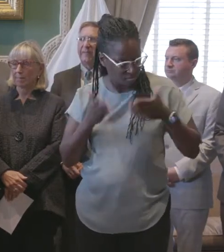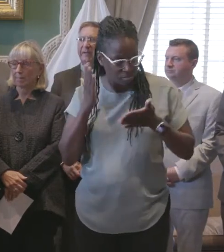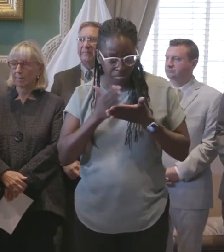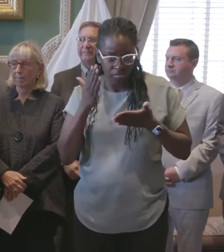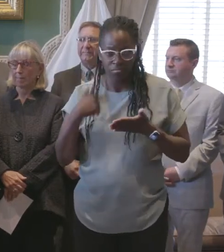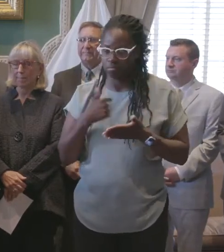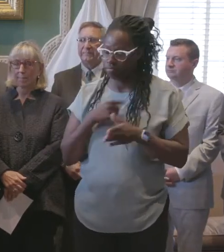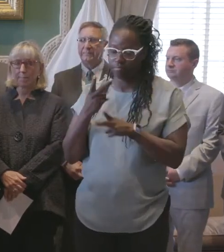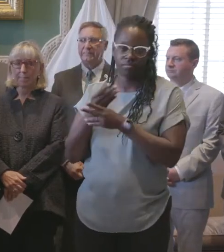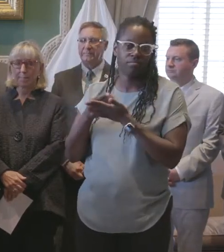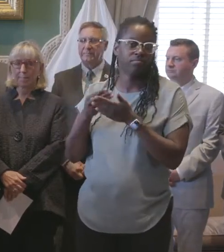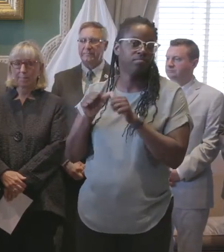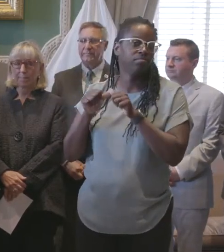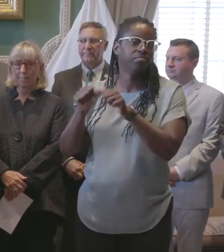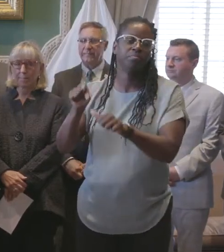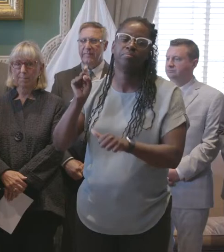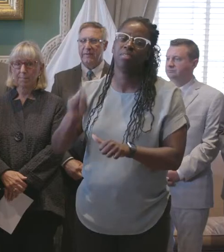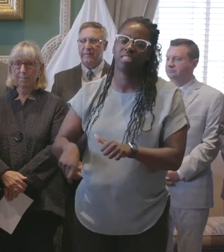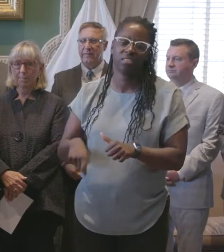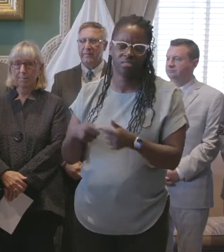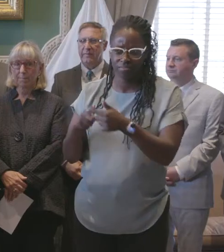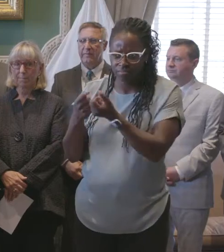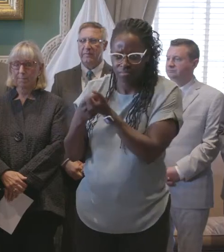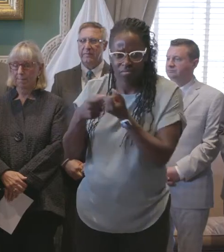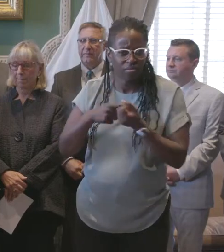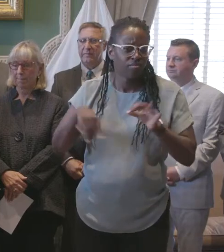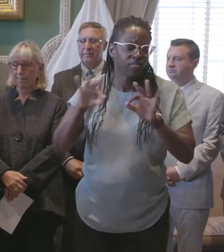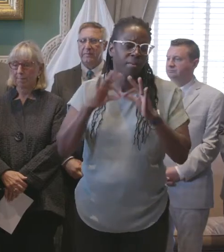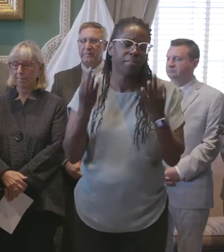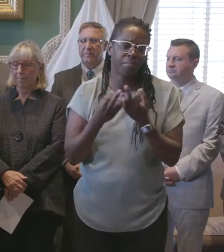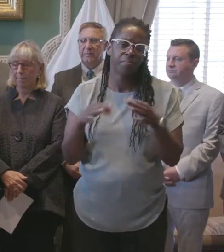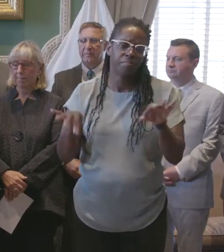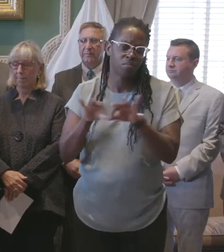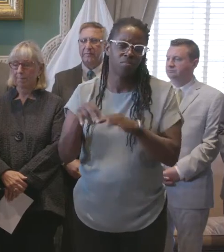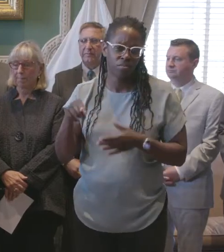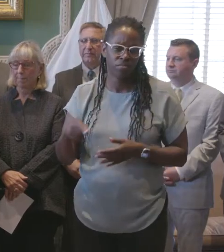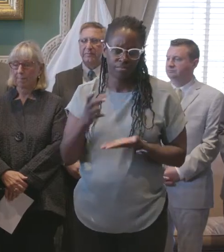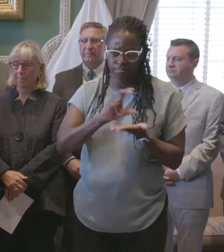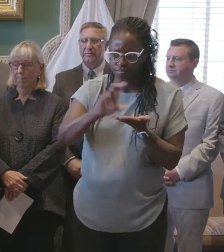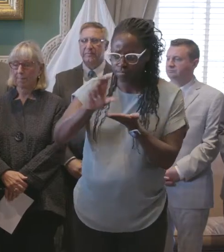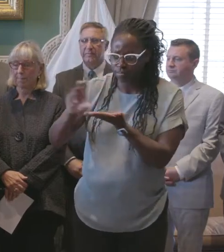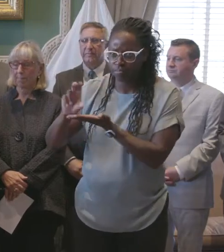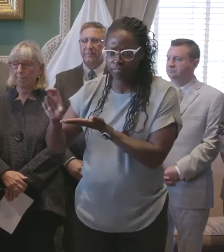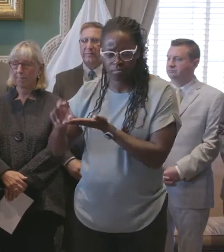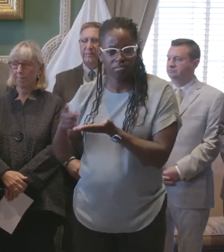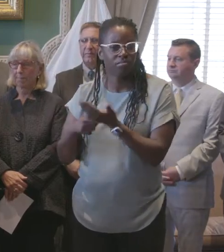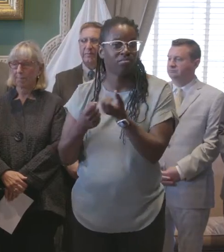child care for families in this state. We appreciate that. This is a decision to keep funding with